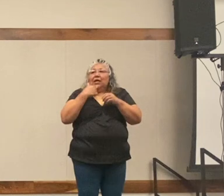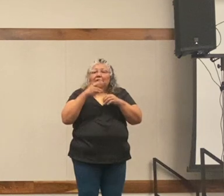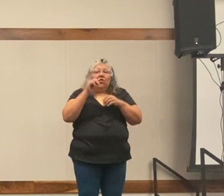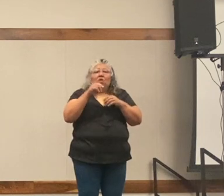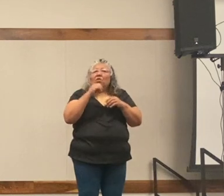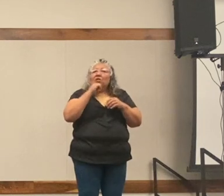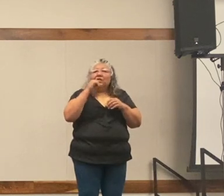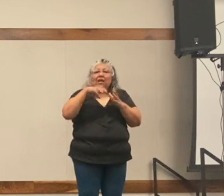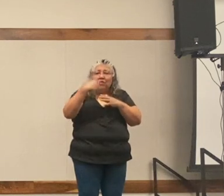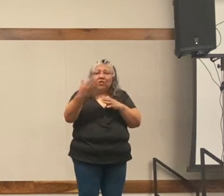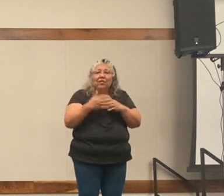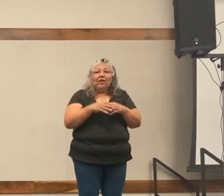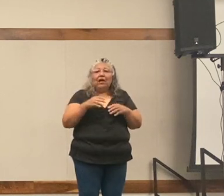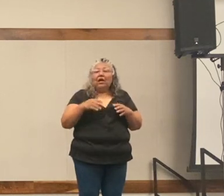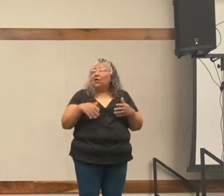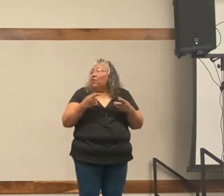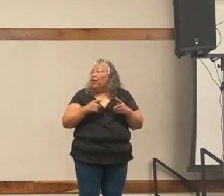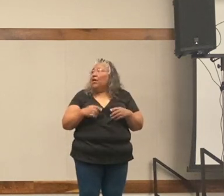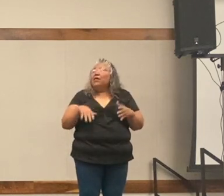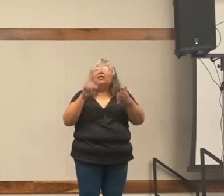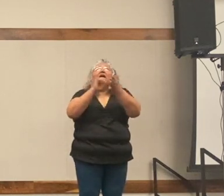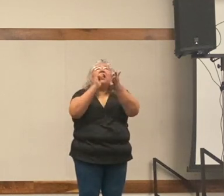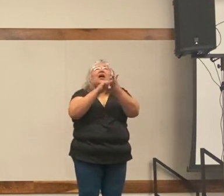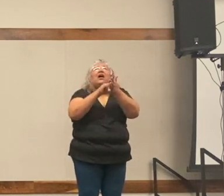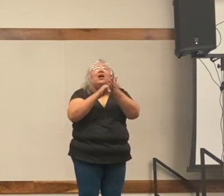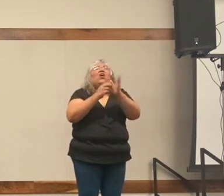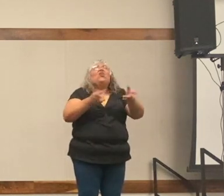out there. Meanwhile, he's like this.